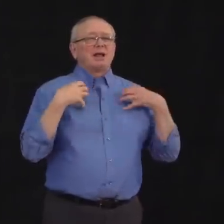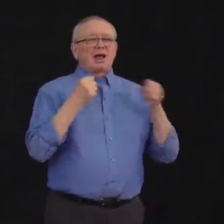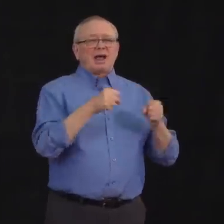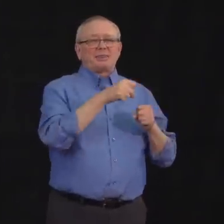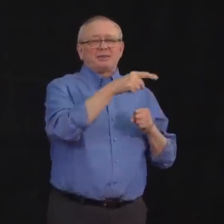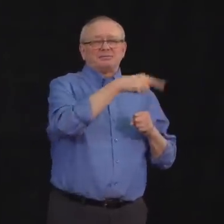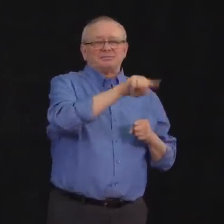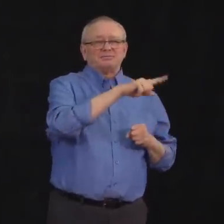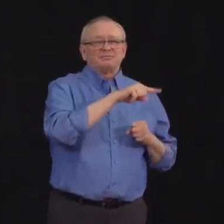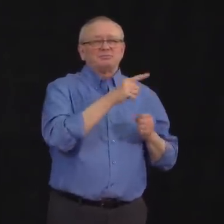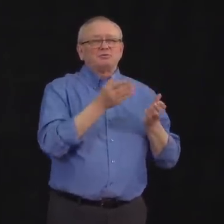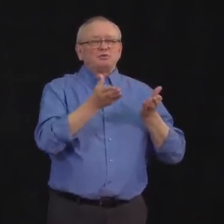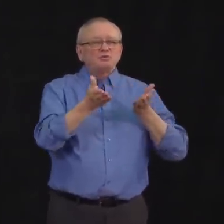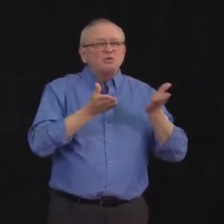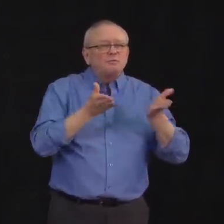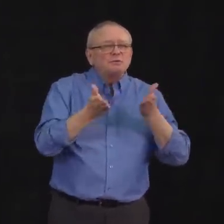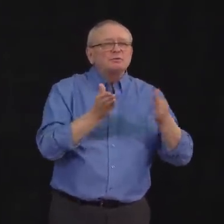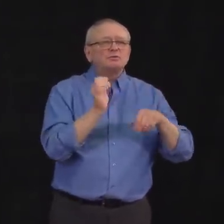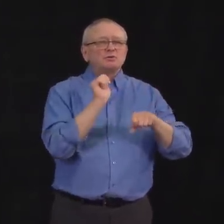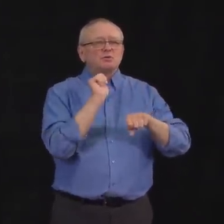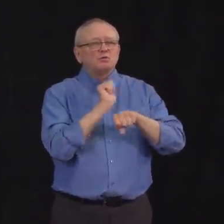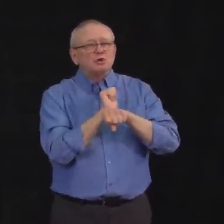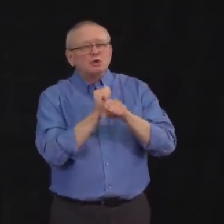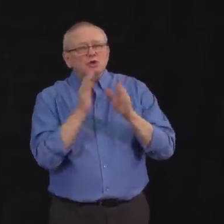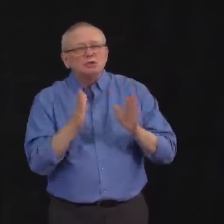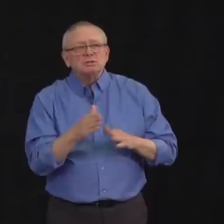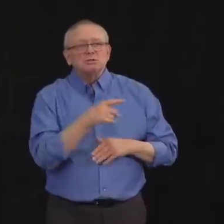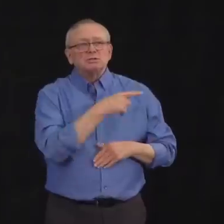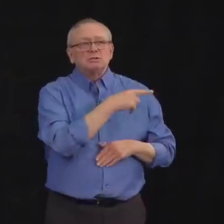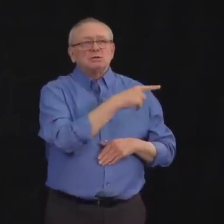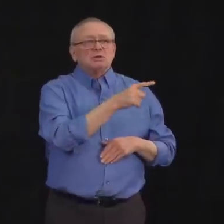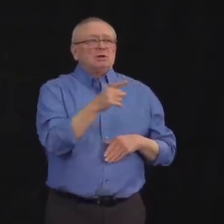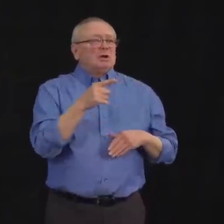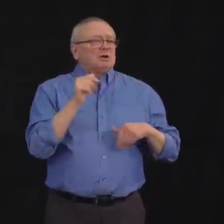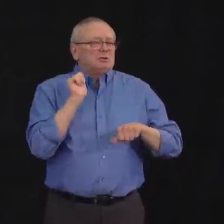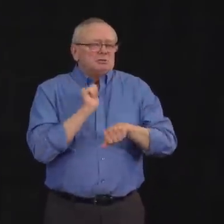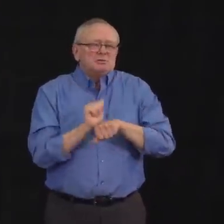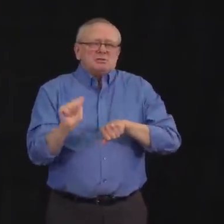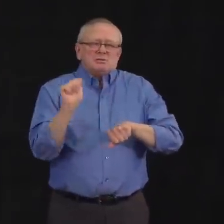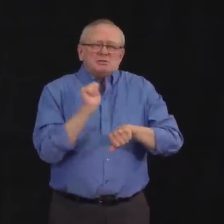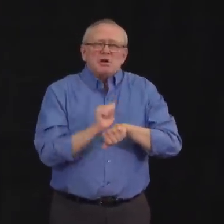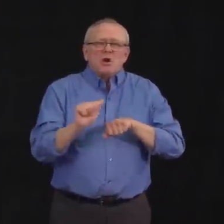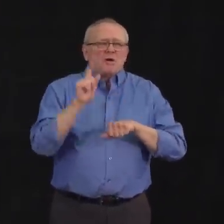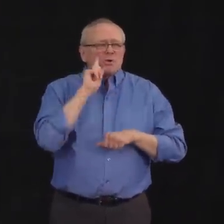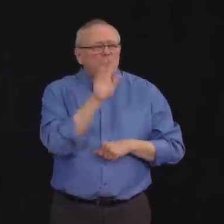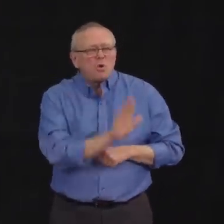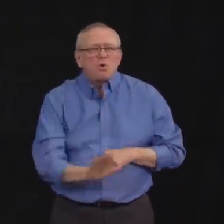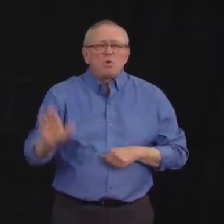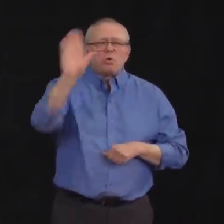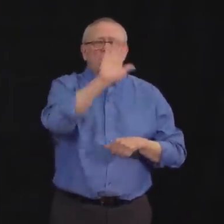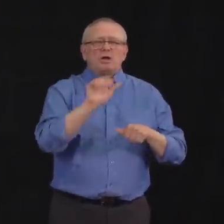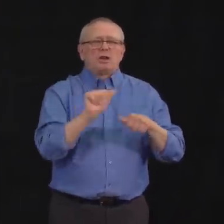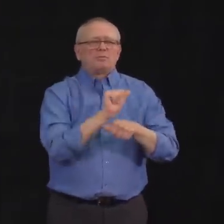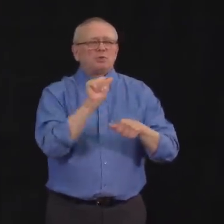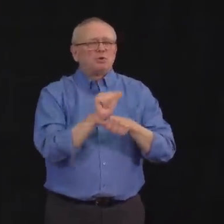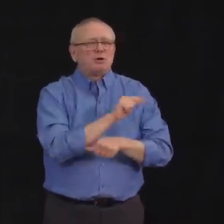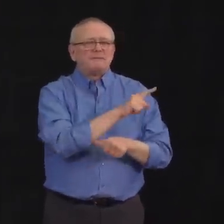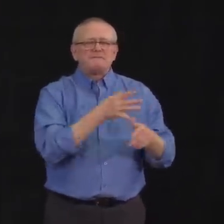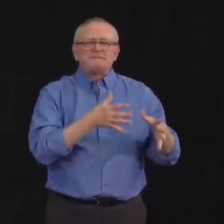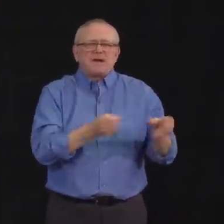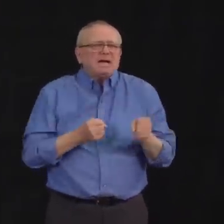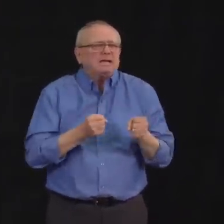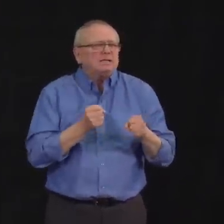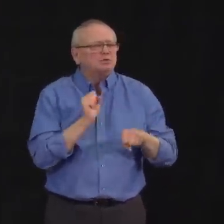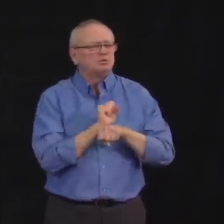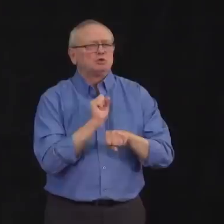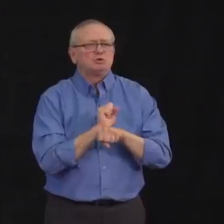partners who are responding to all outbreaks across the province. They are working quickly to contain the spread,